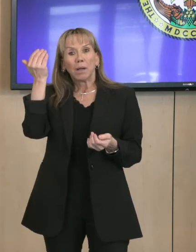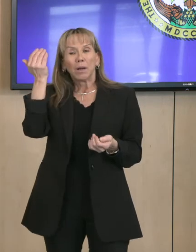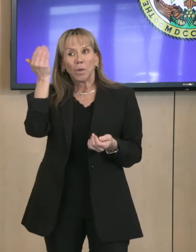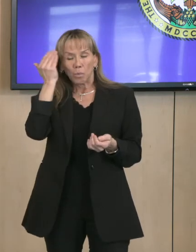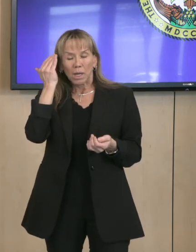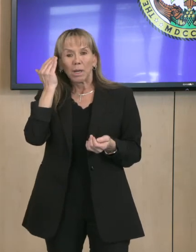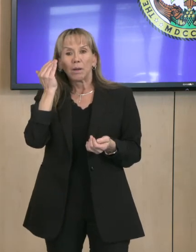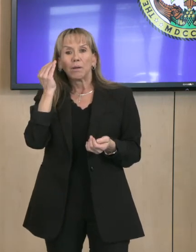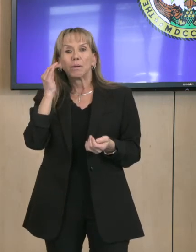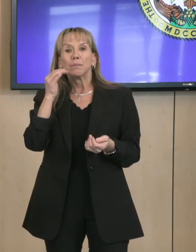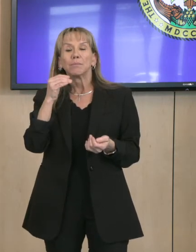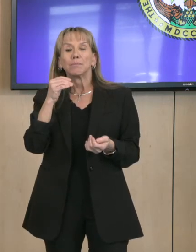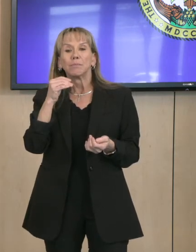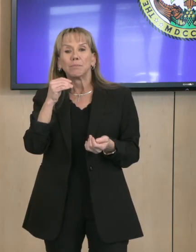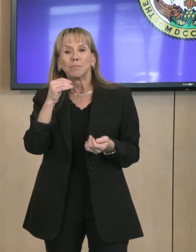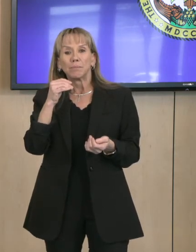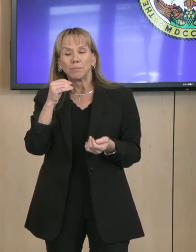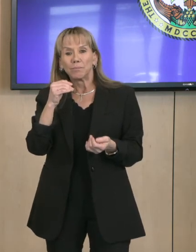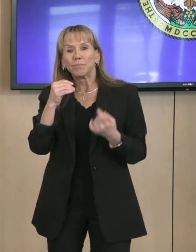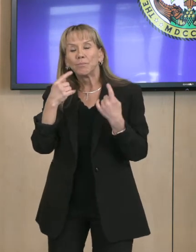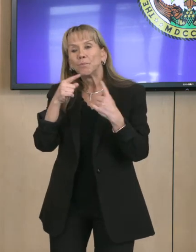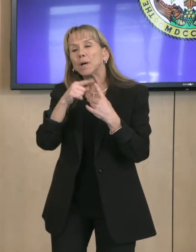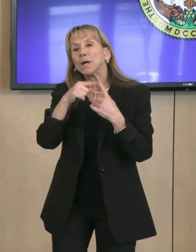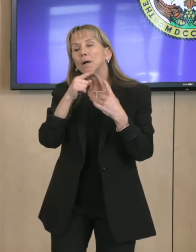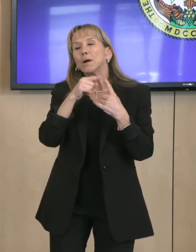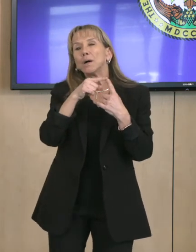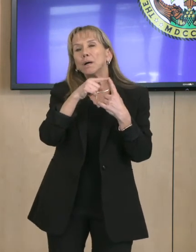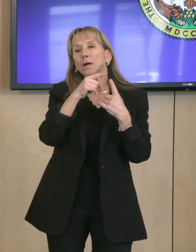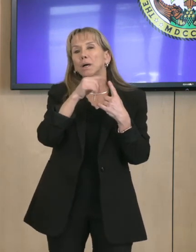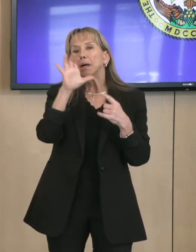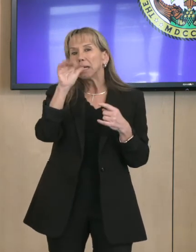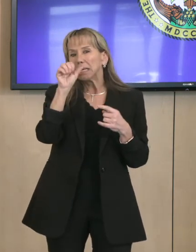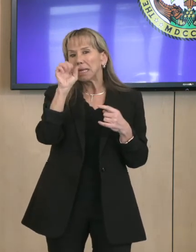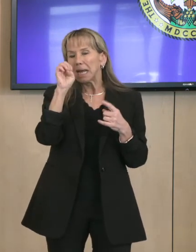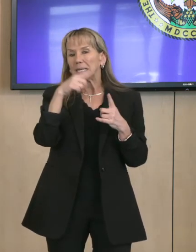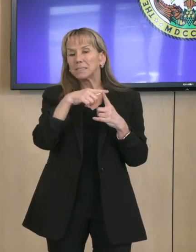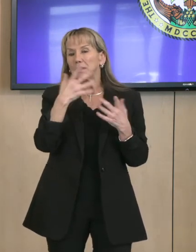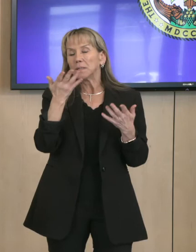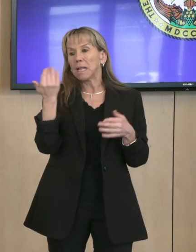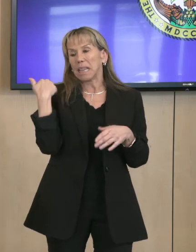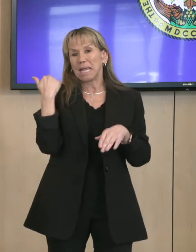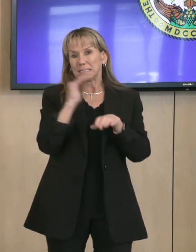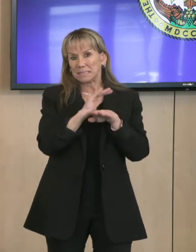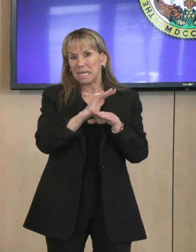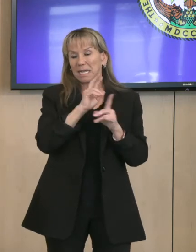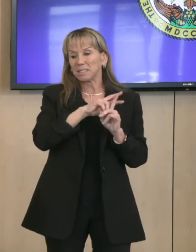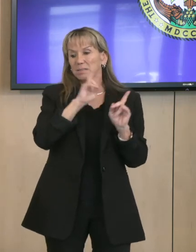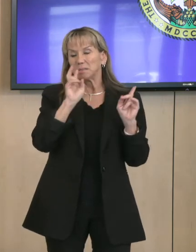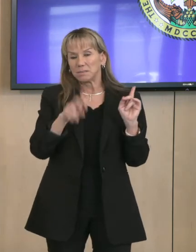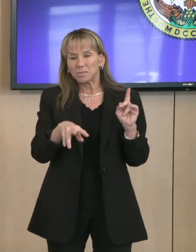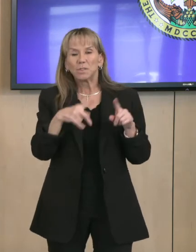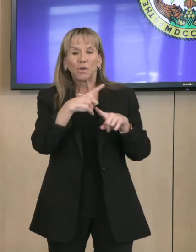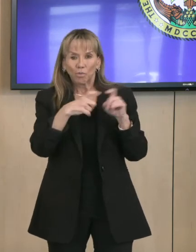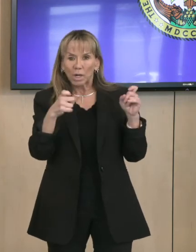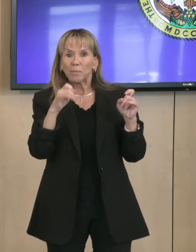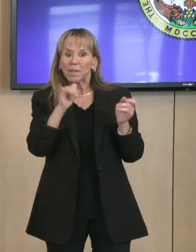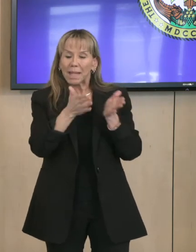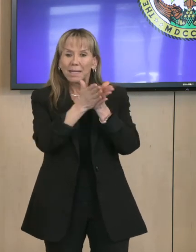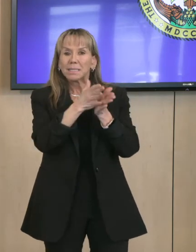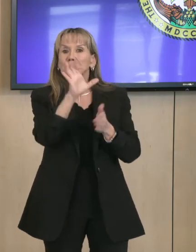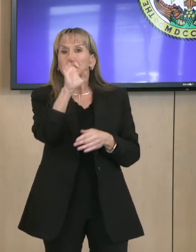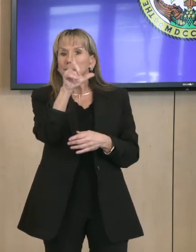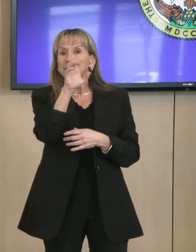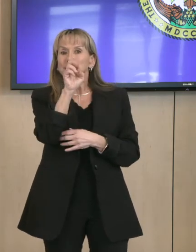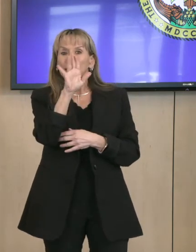a case that was evacuated last night from the Celebrity Eclipse. Yes,